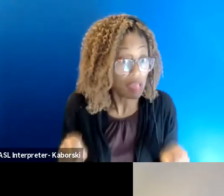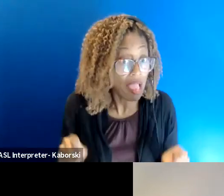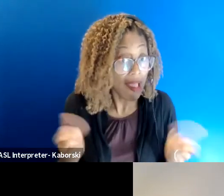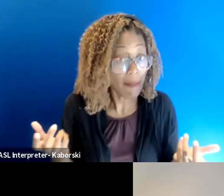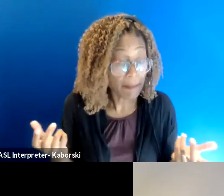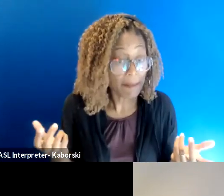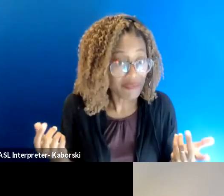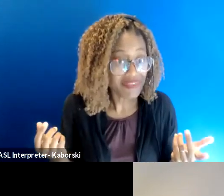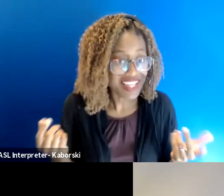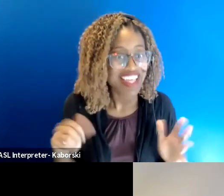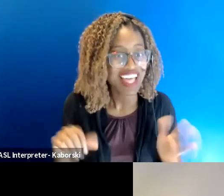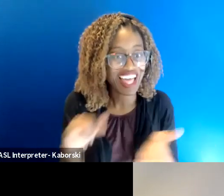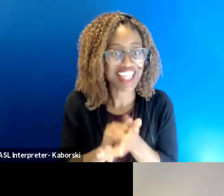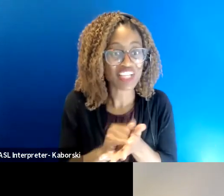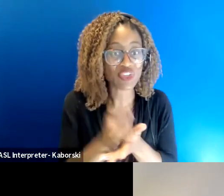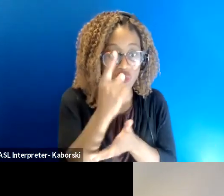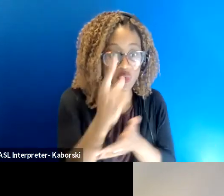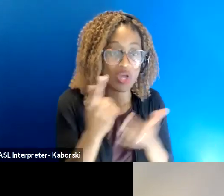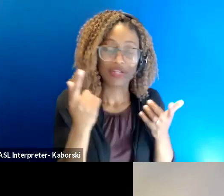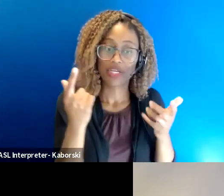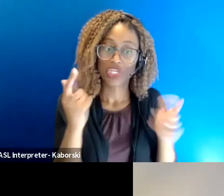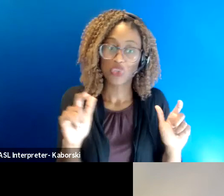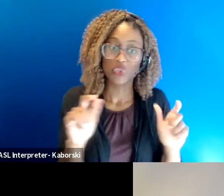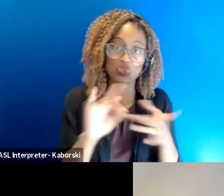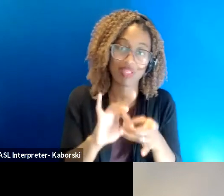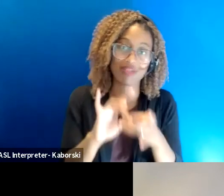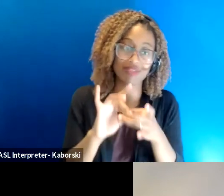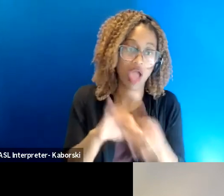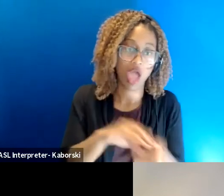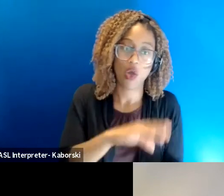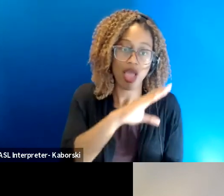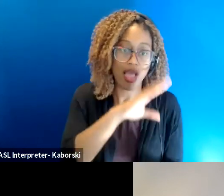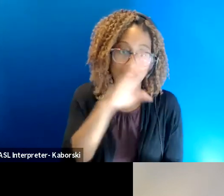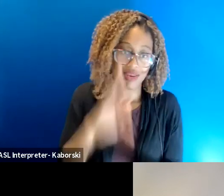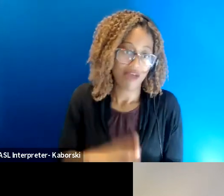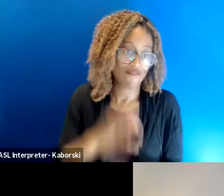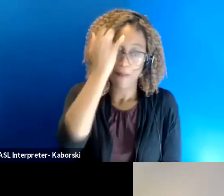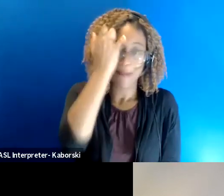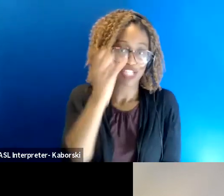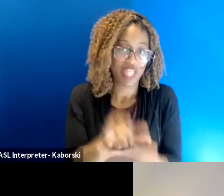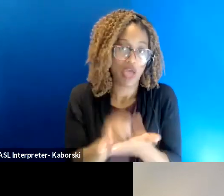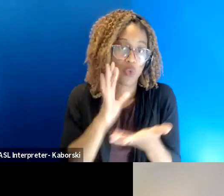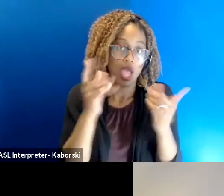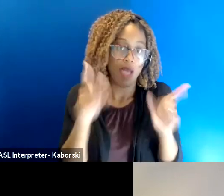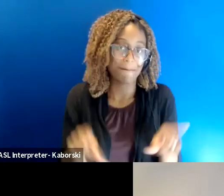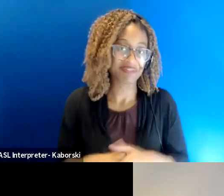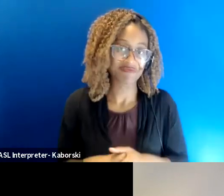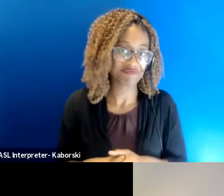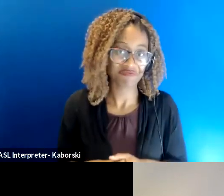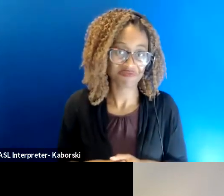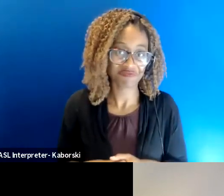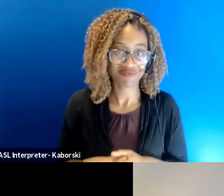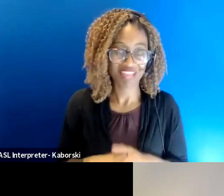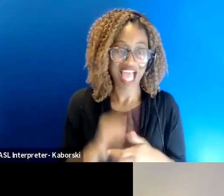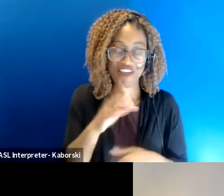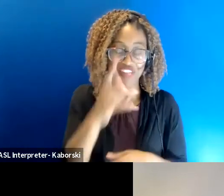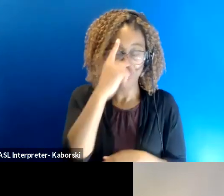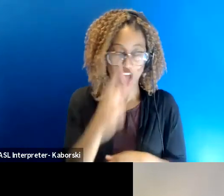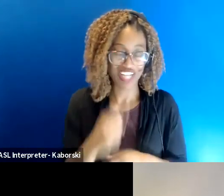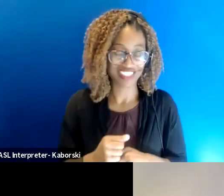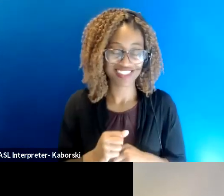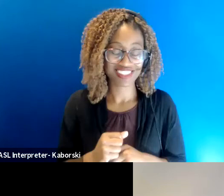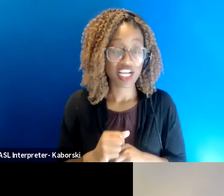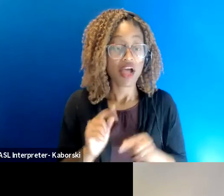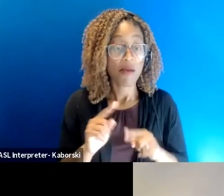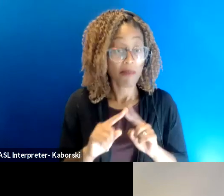And that's one huge relationship I never, ever imagined we would be able to have. And